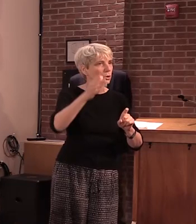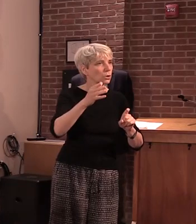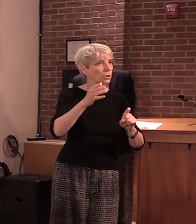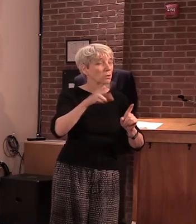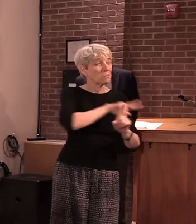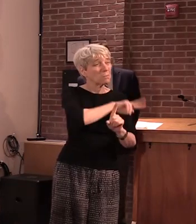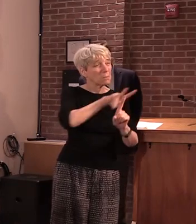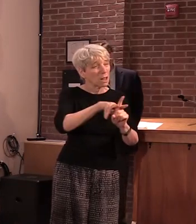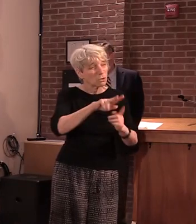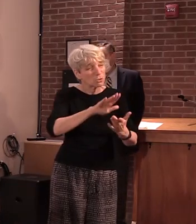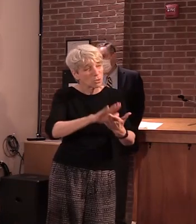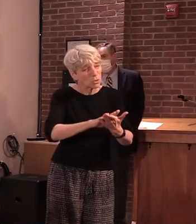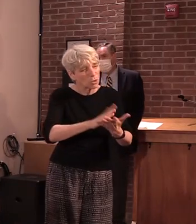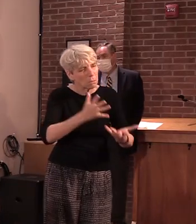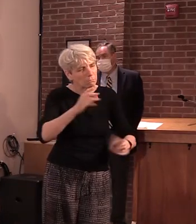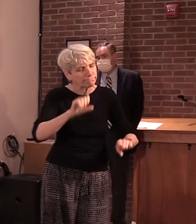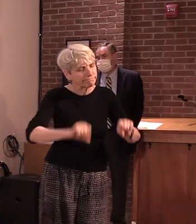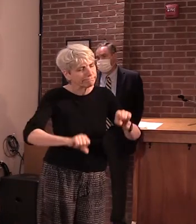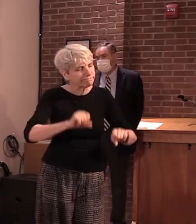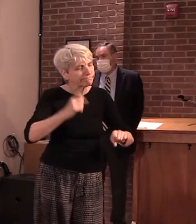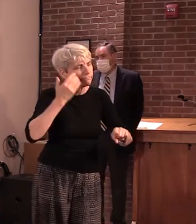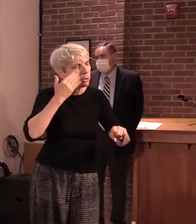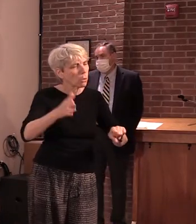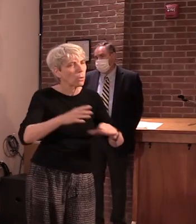sure. If one looks at the